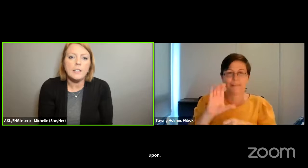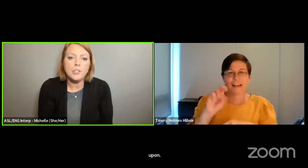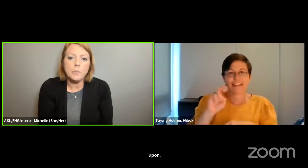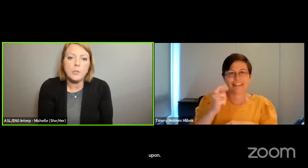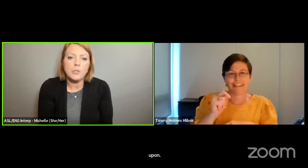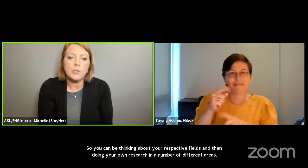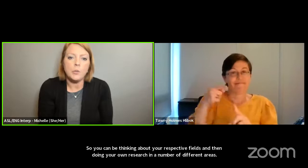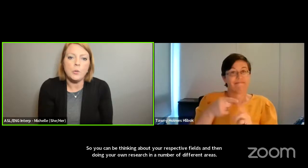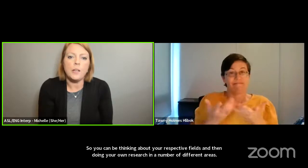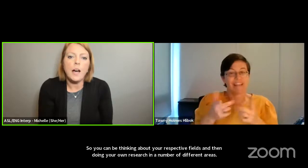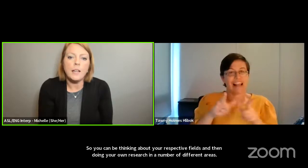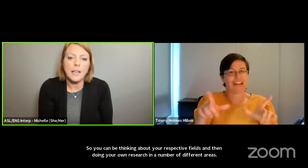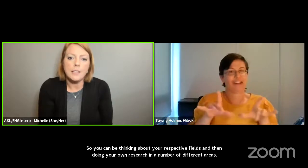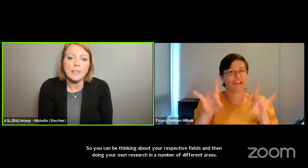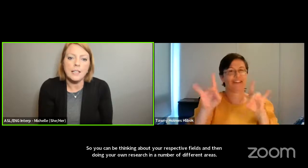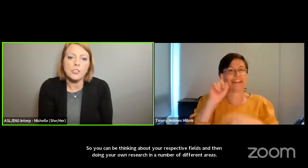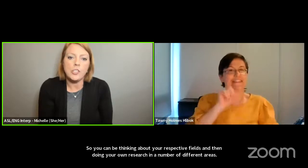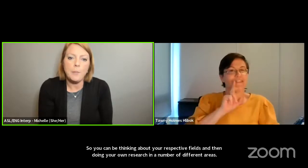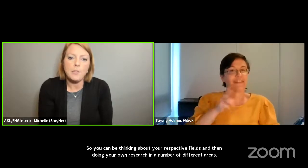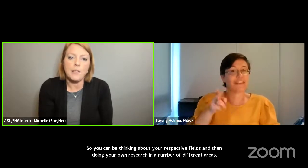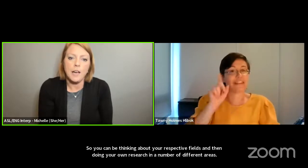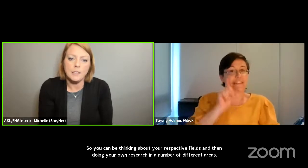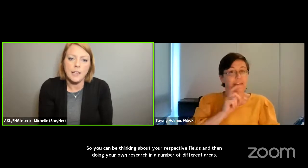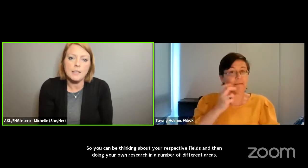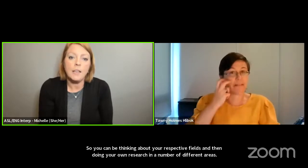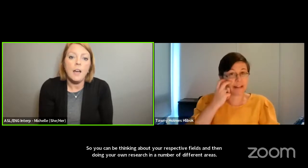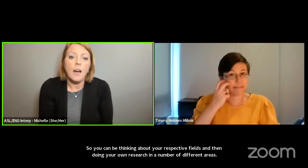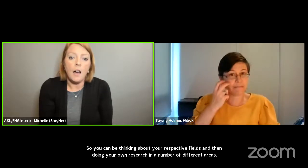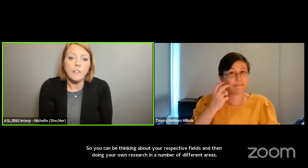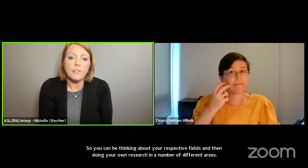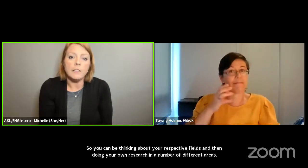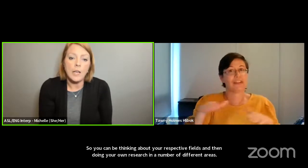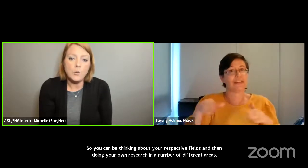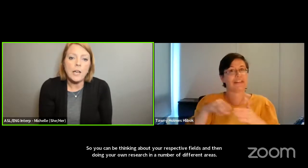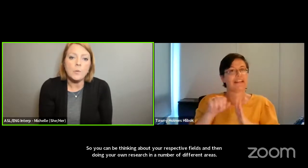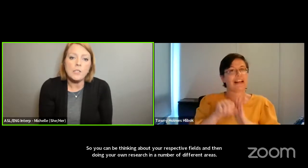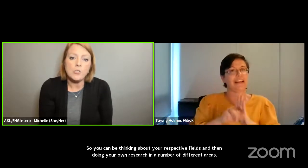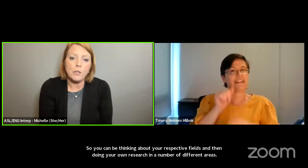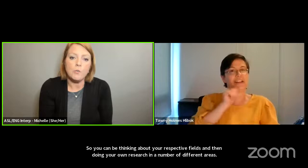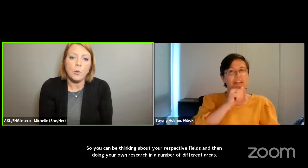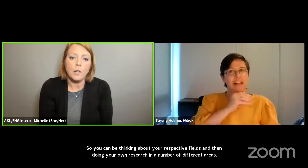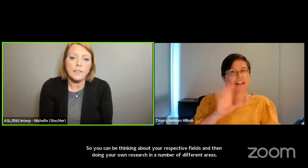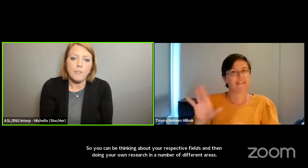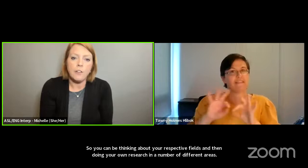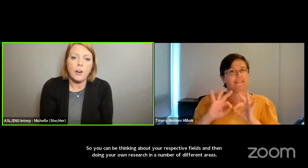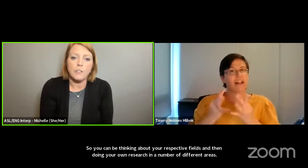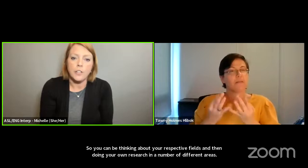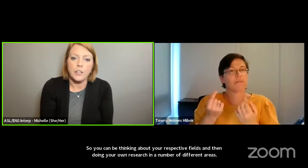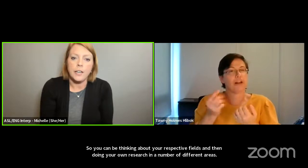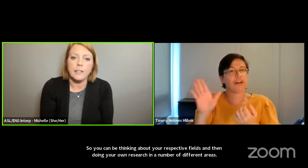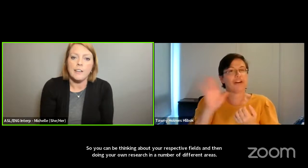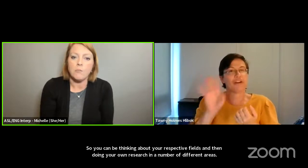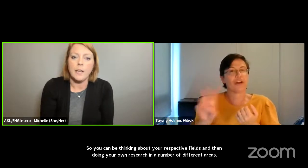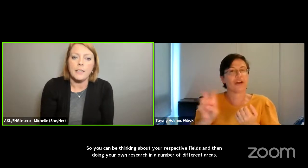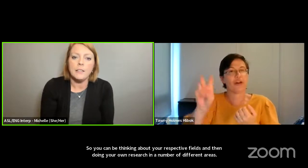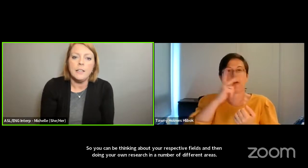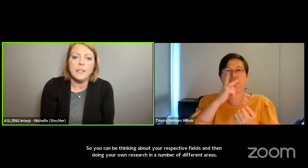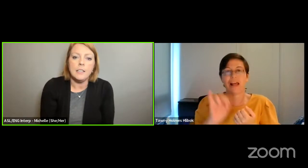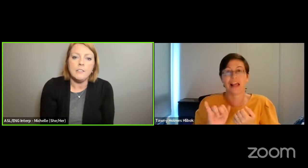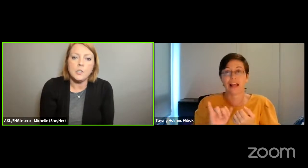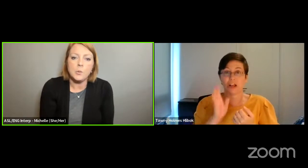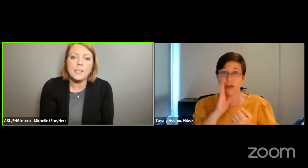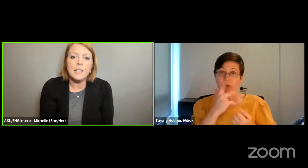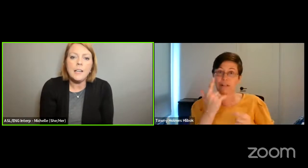that contributes to the context, and it shapes the context of language acquisition for deaf, hard of hearing, and